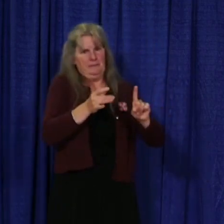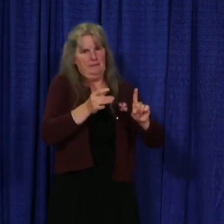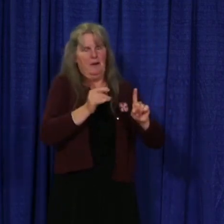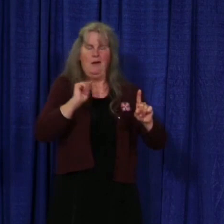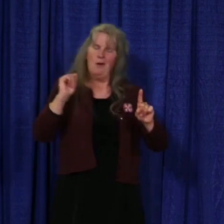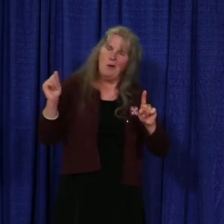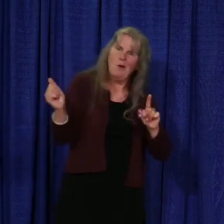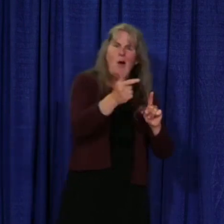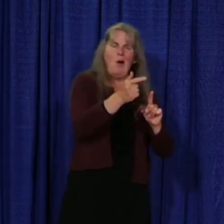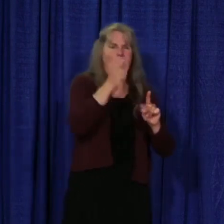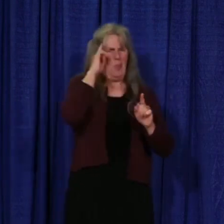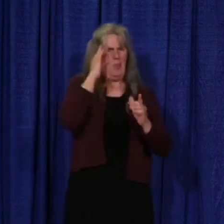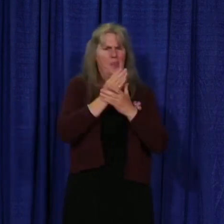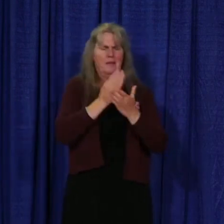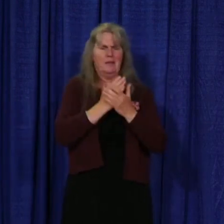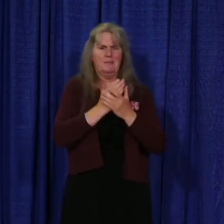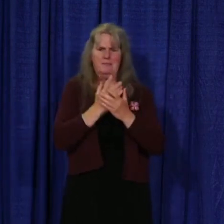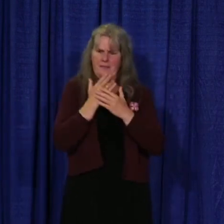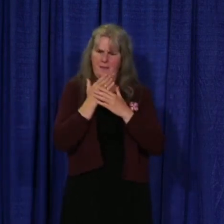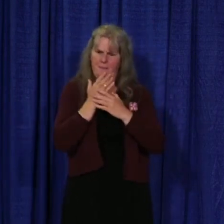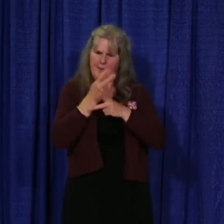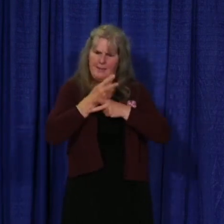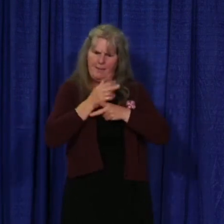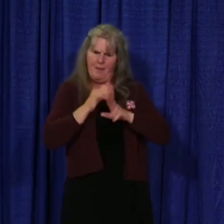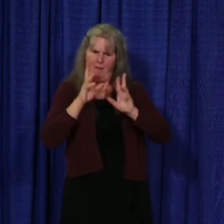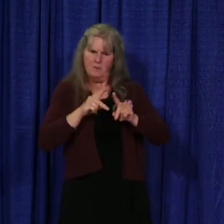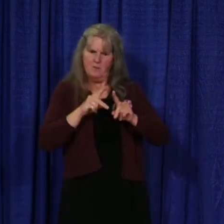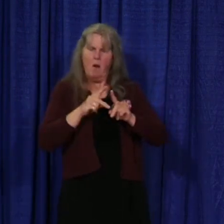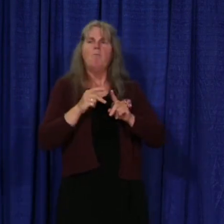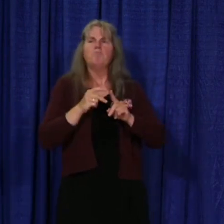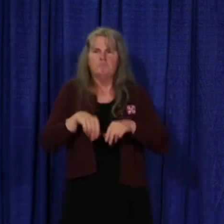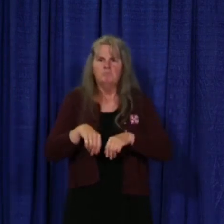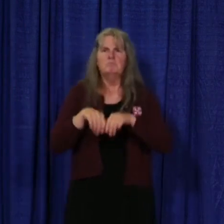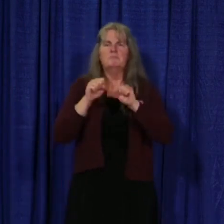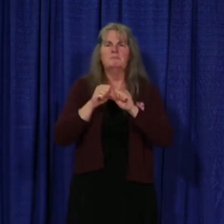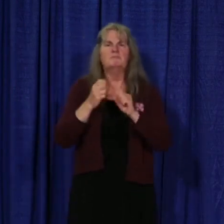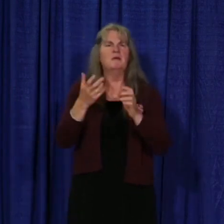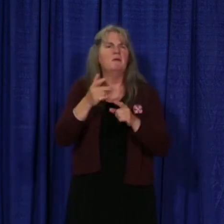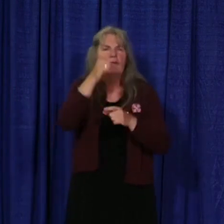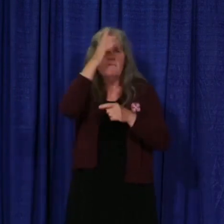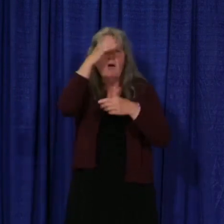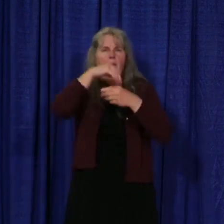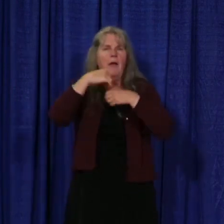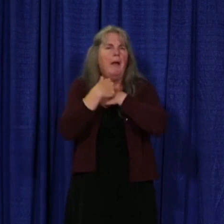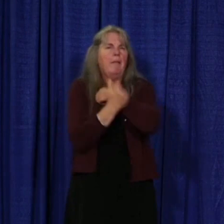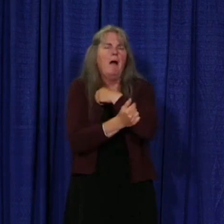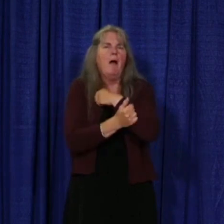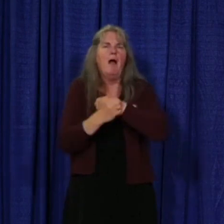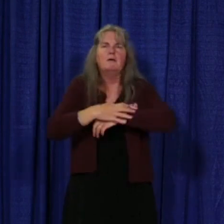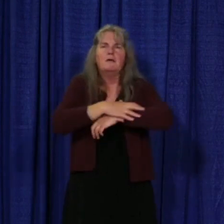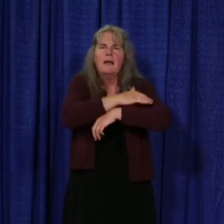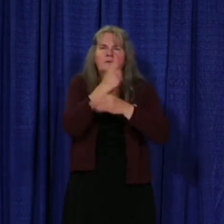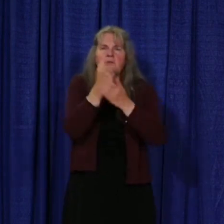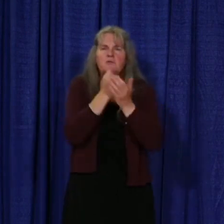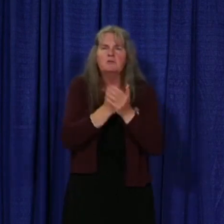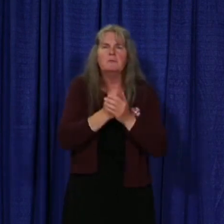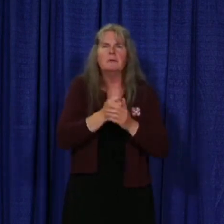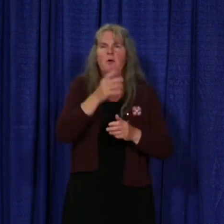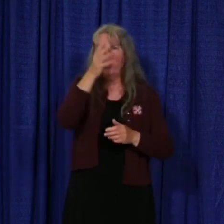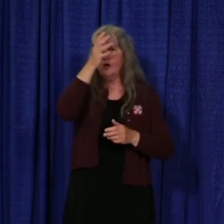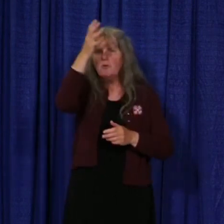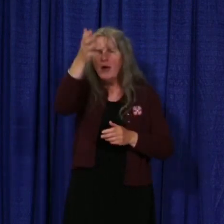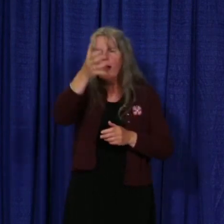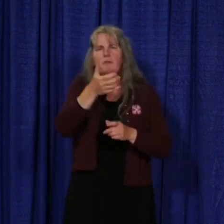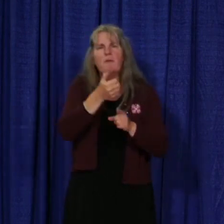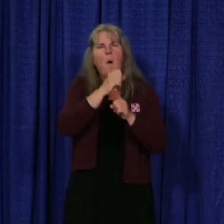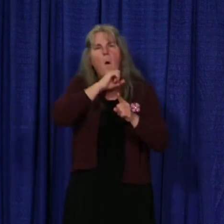of us to think of someone who we want to protect. Maybe a father-in-law who's undergoing chemo, a grandparent who is at risk because